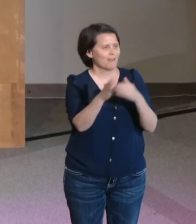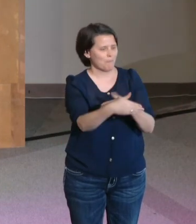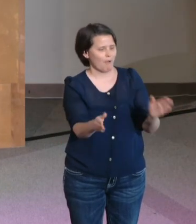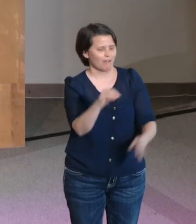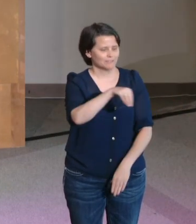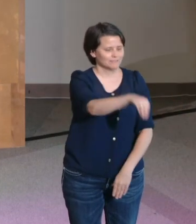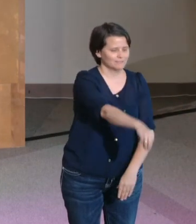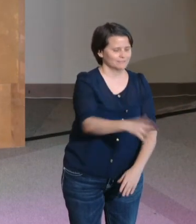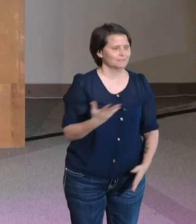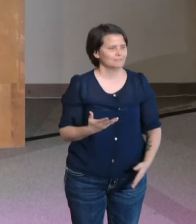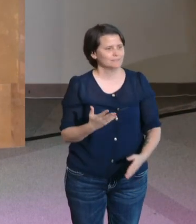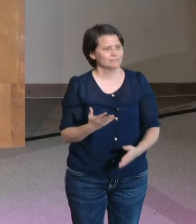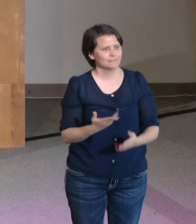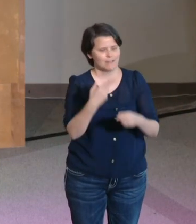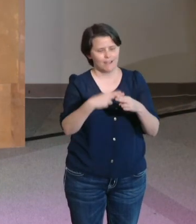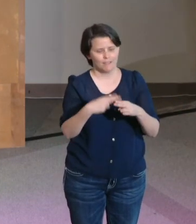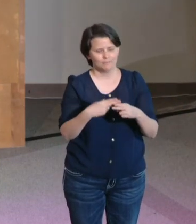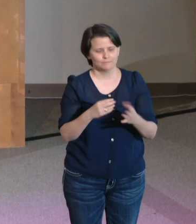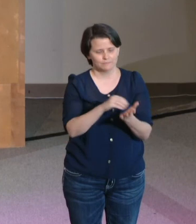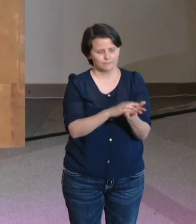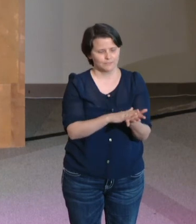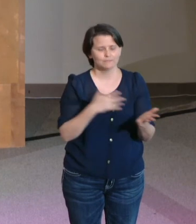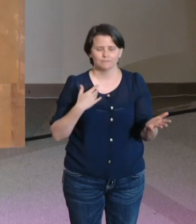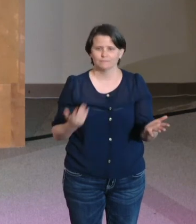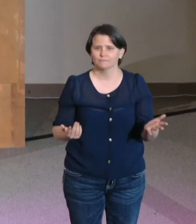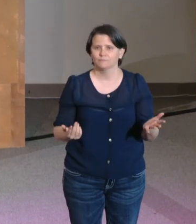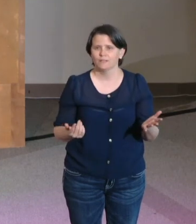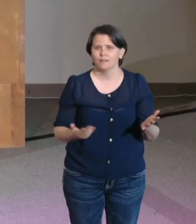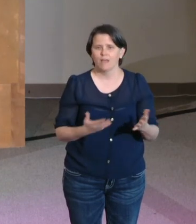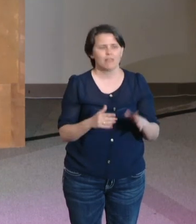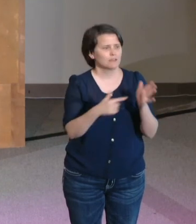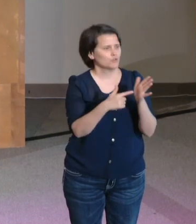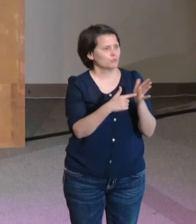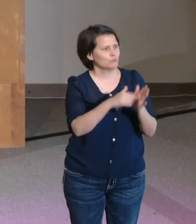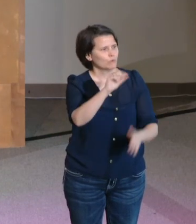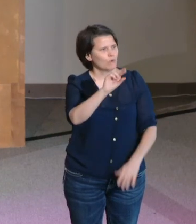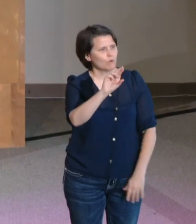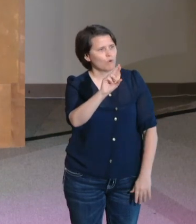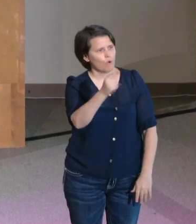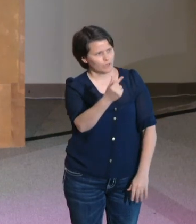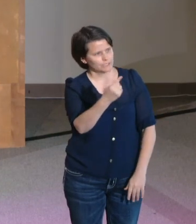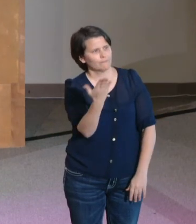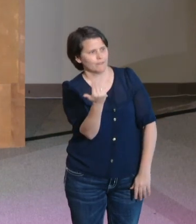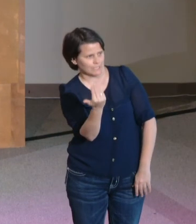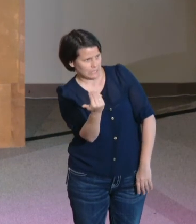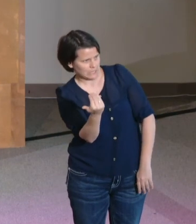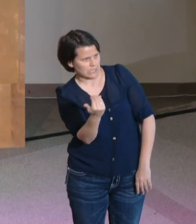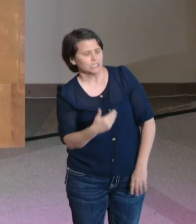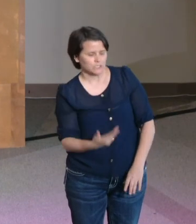the nominee in, and the deadline for that is August 15th. So think about it, let it percolate a little